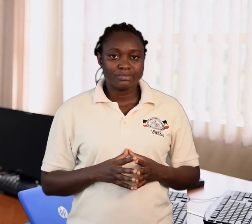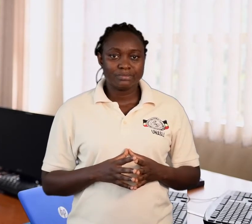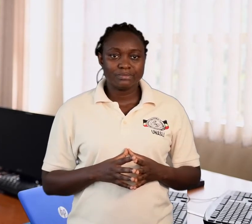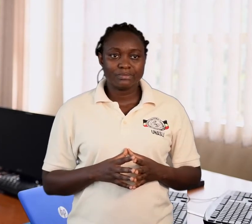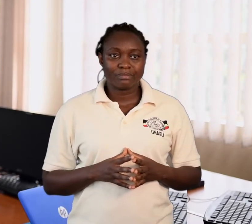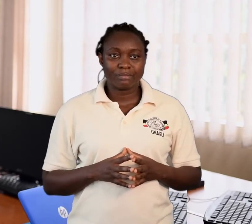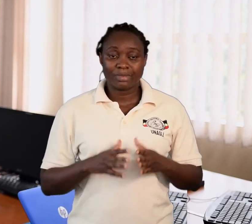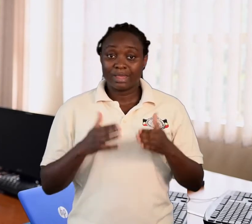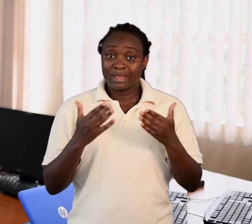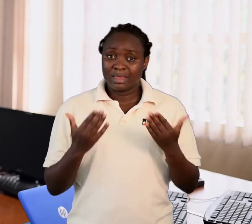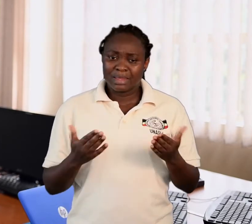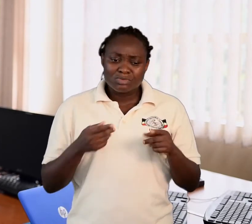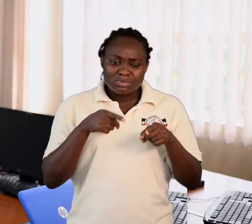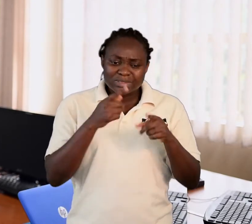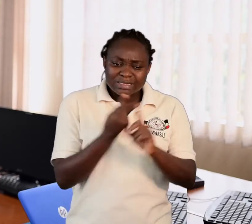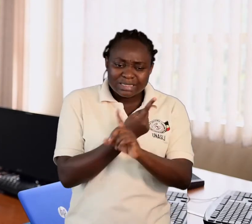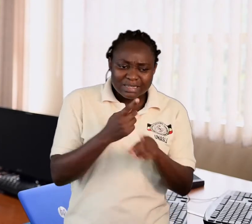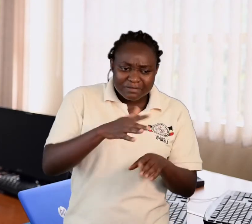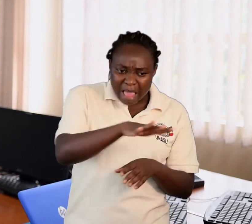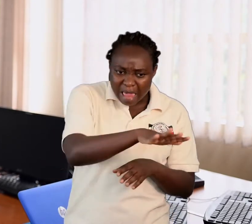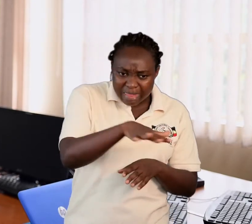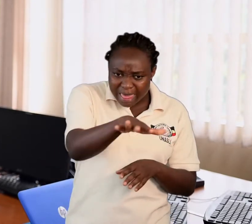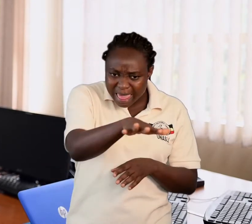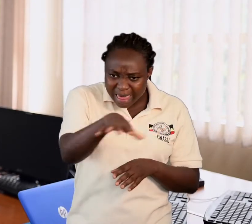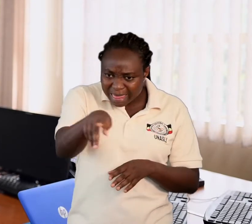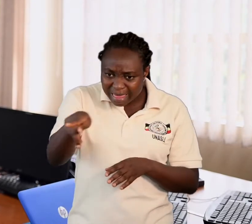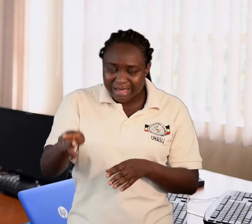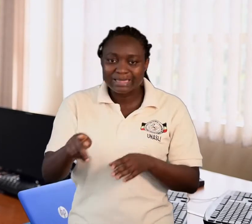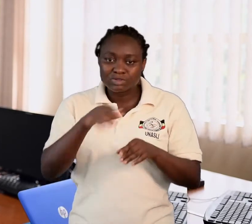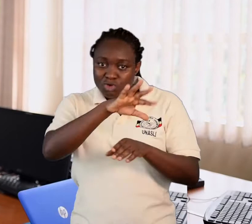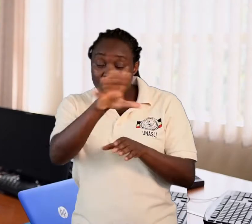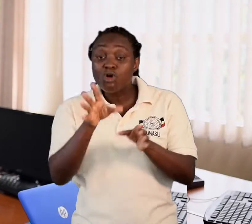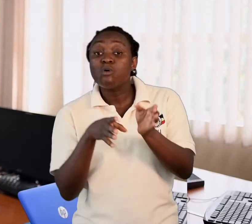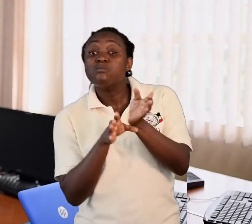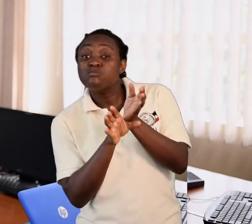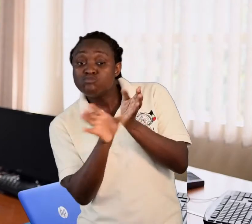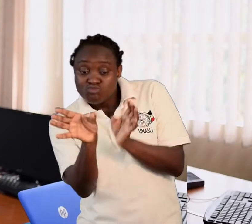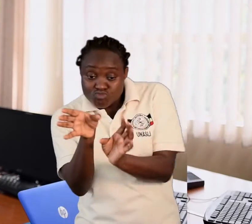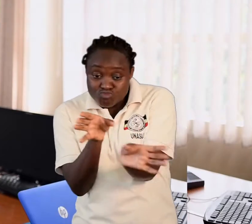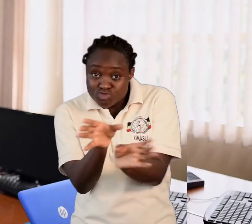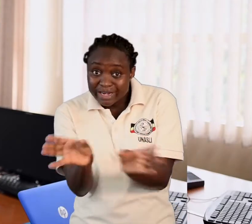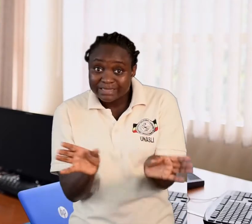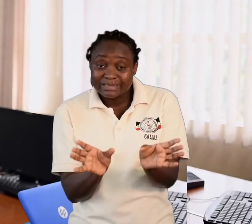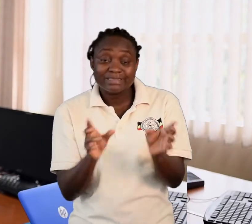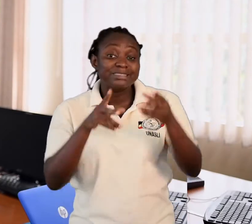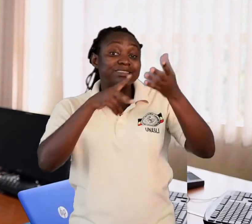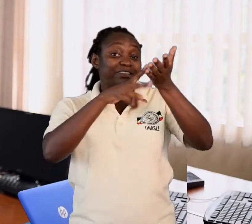These different fields are the branches of physics we are talking about.